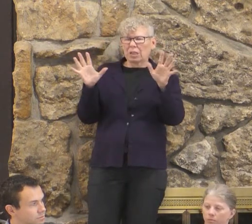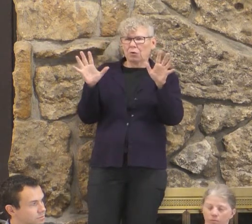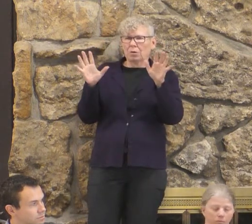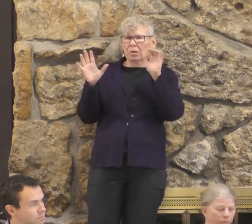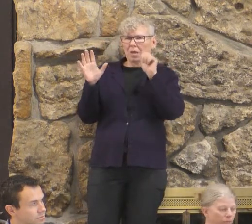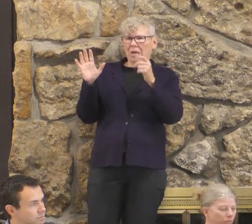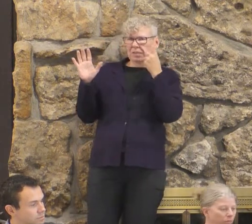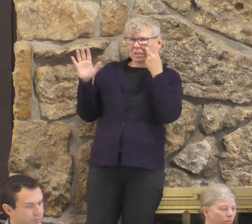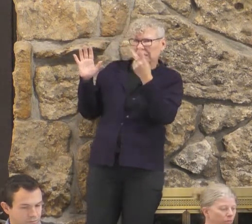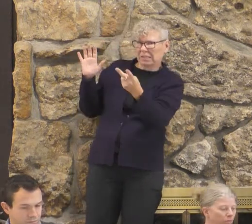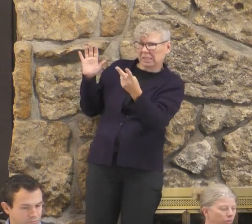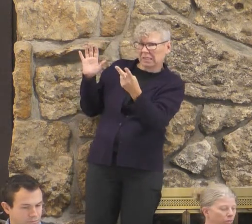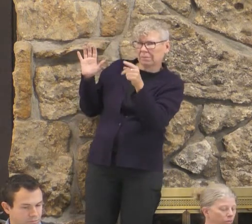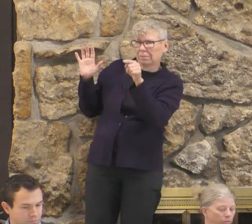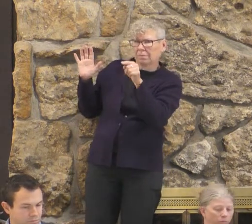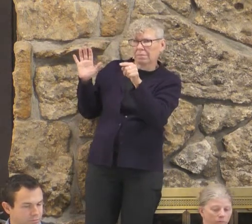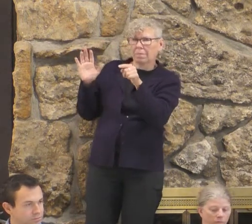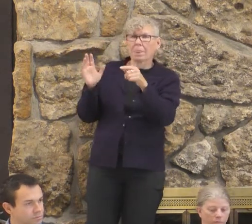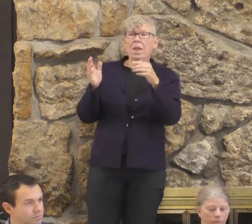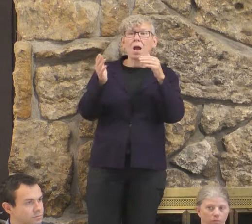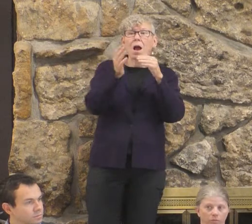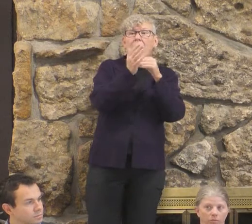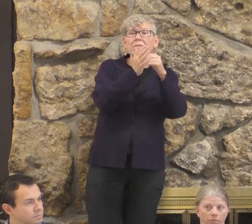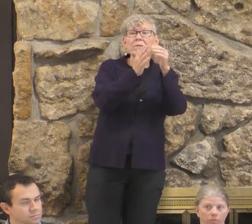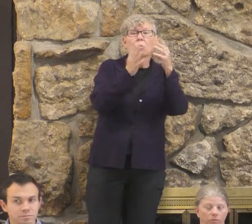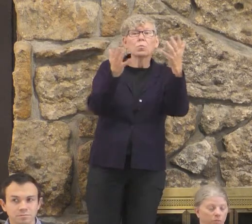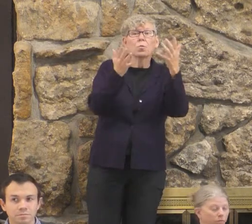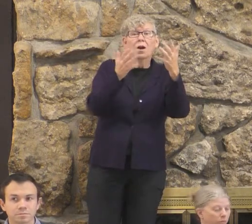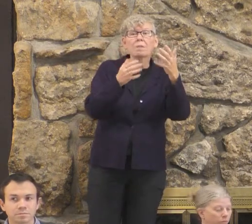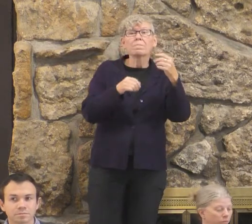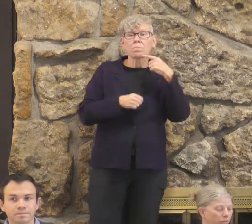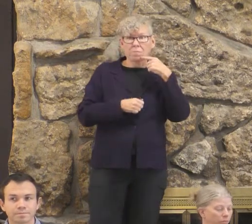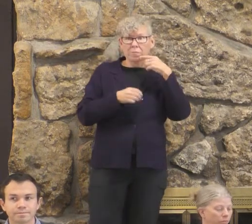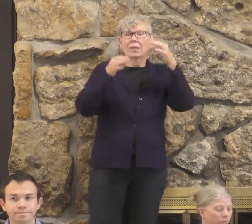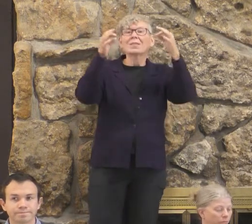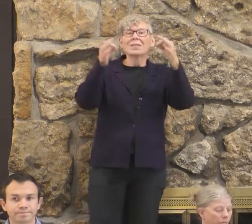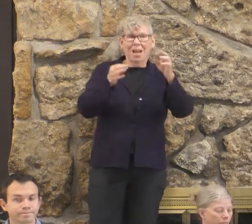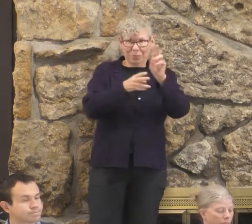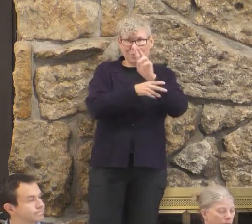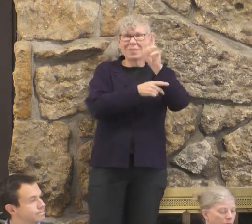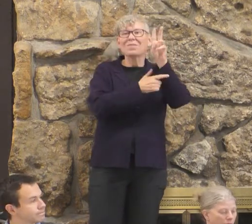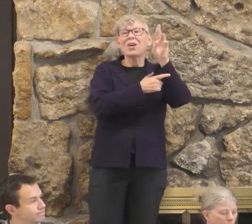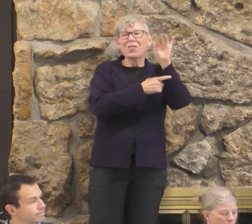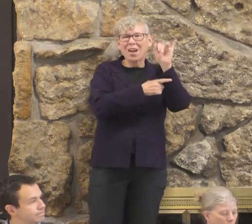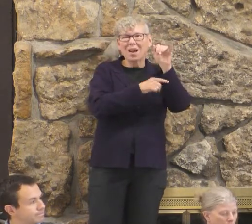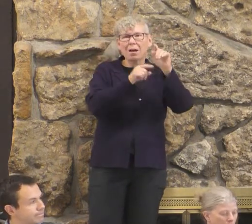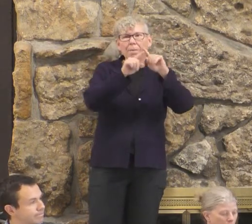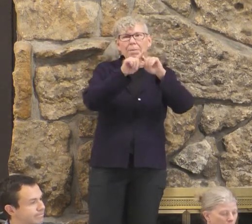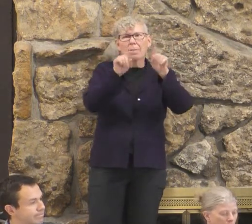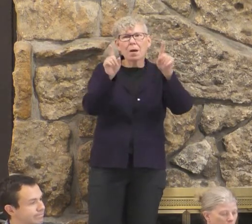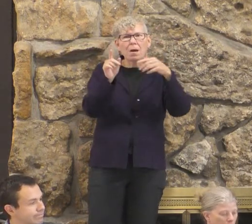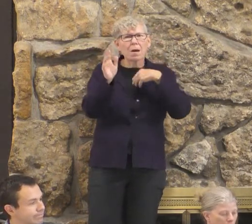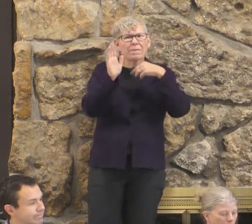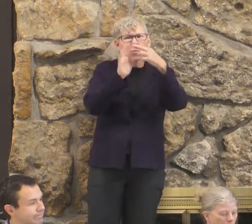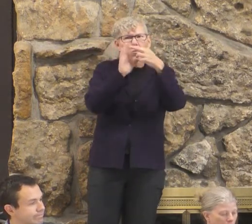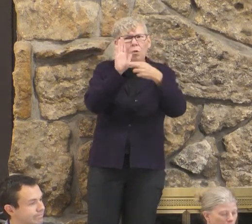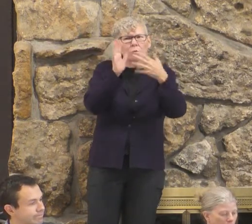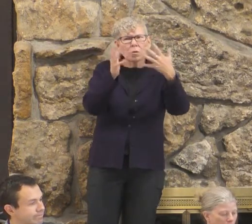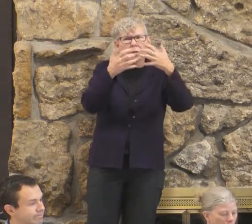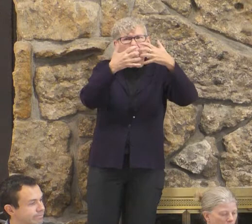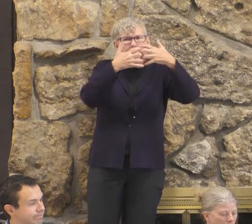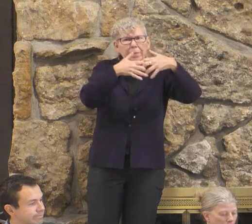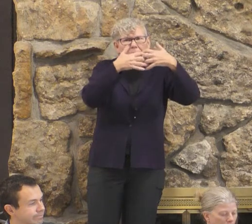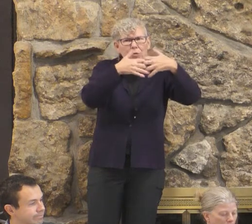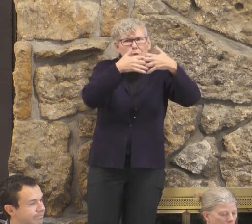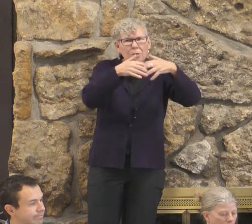see violated is that the video remote interpreting machine has to have a dedicated connection. So that means you can't simply patch